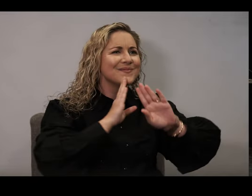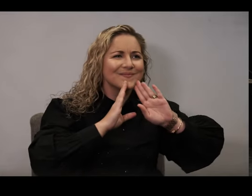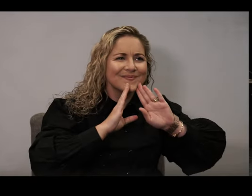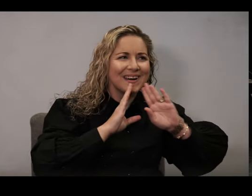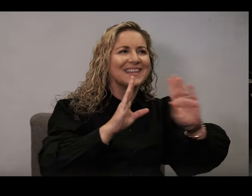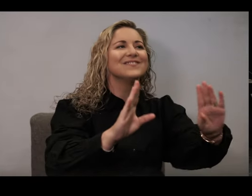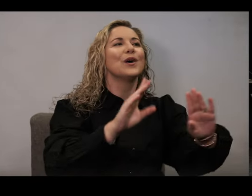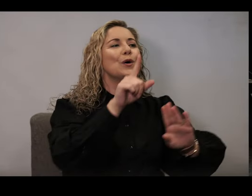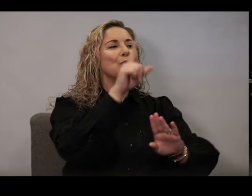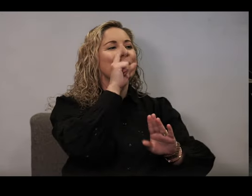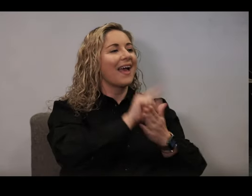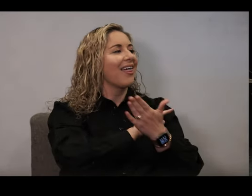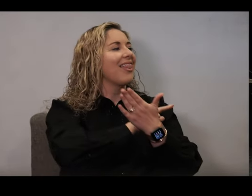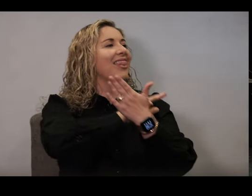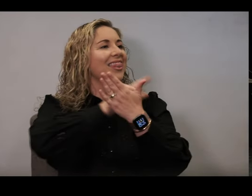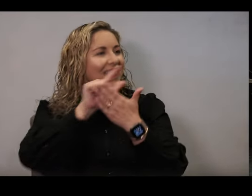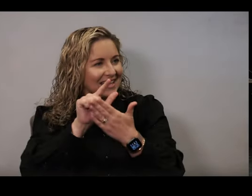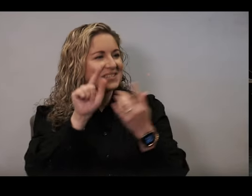bit later on.